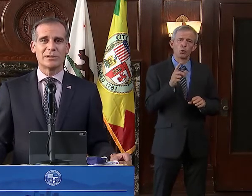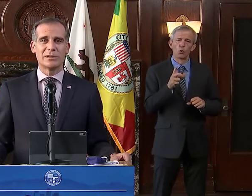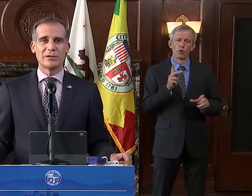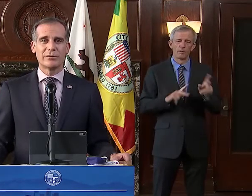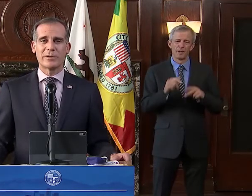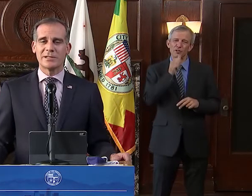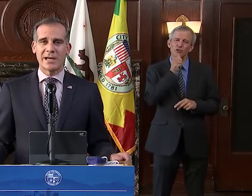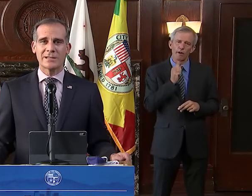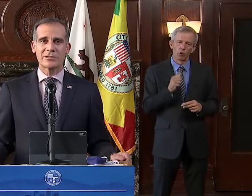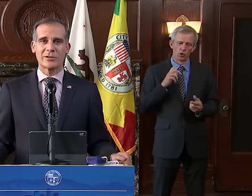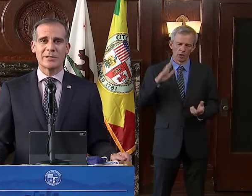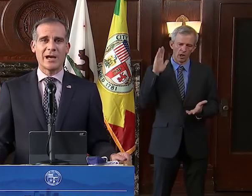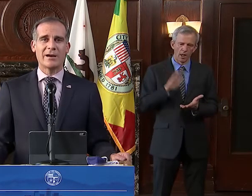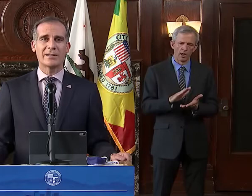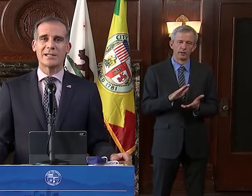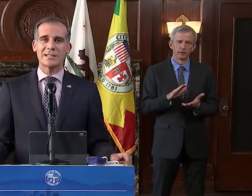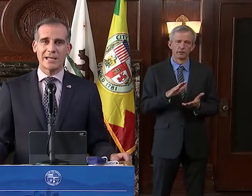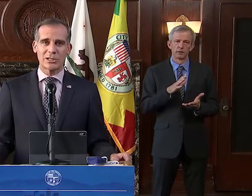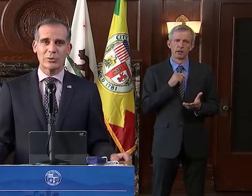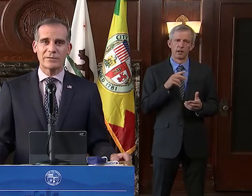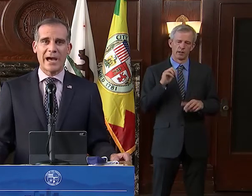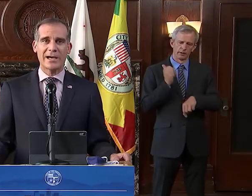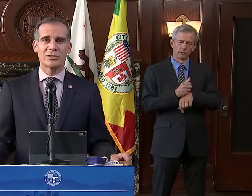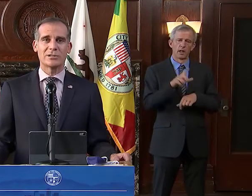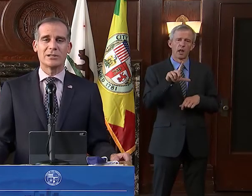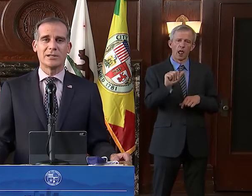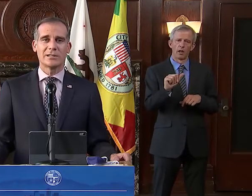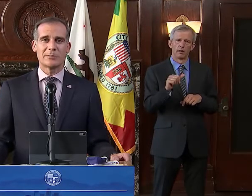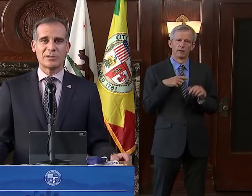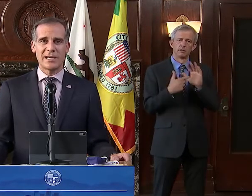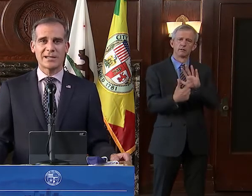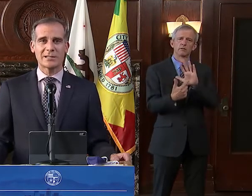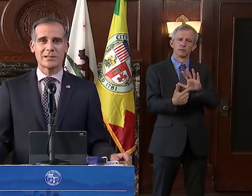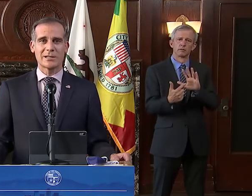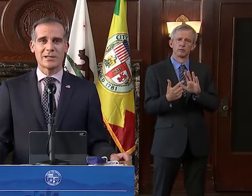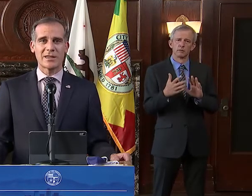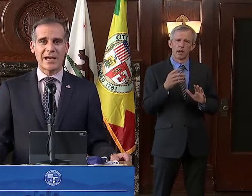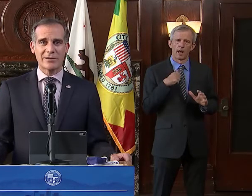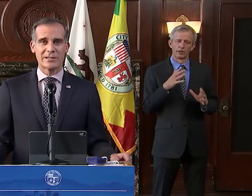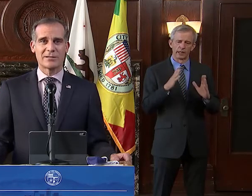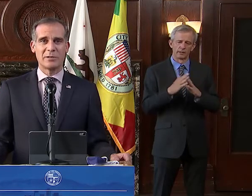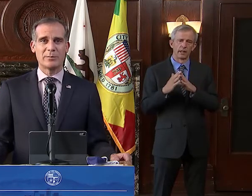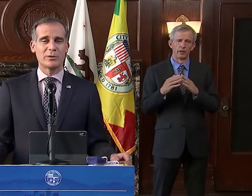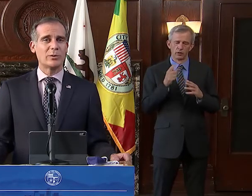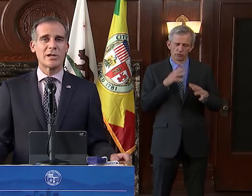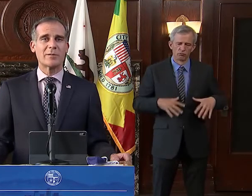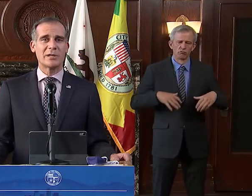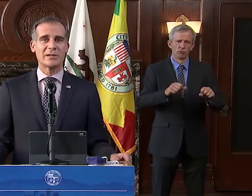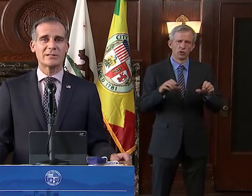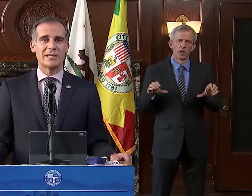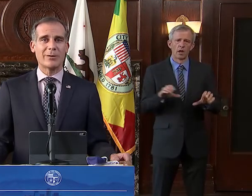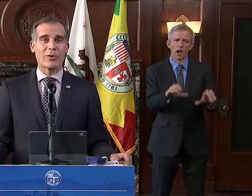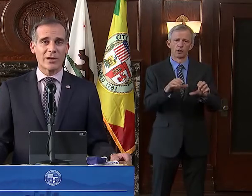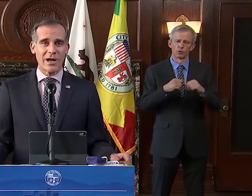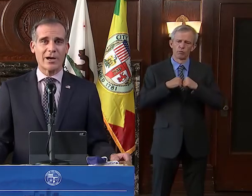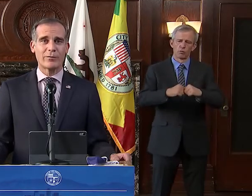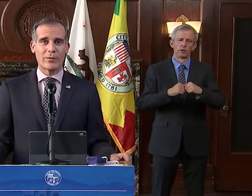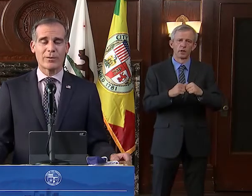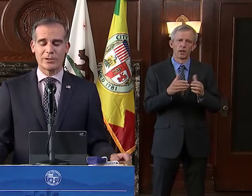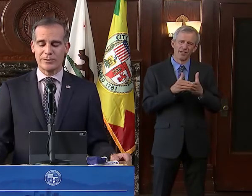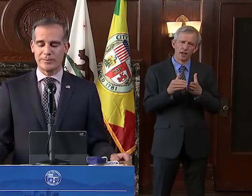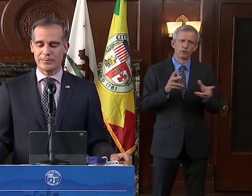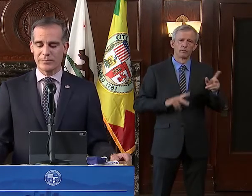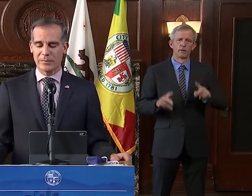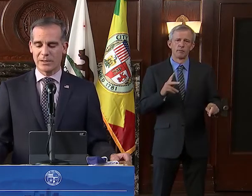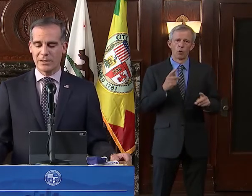example for a dense urban area that has taken swift action to protect thousands of people who would not be here today were it not